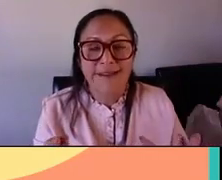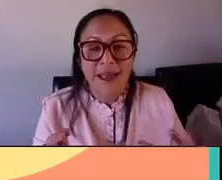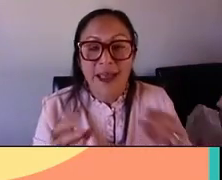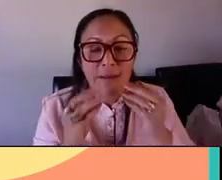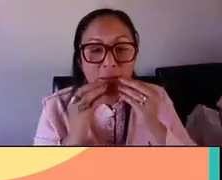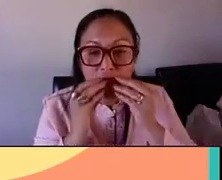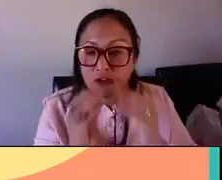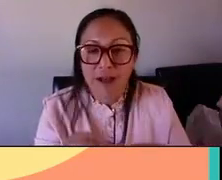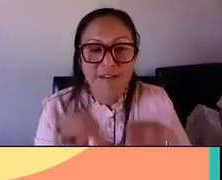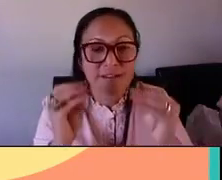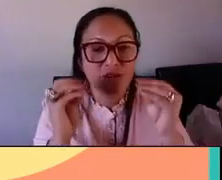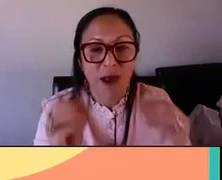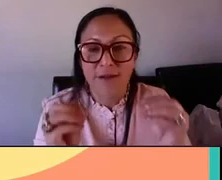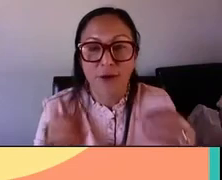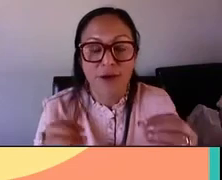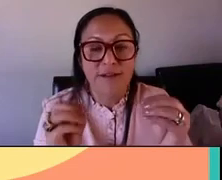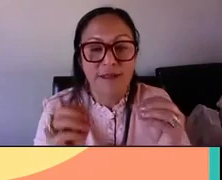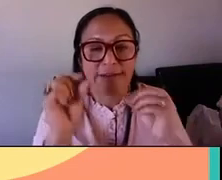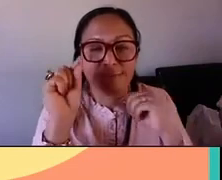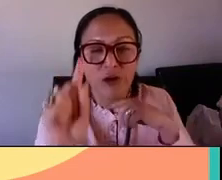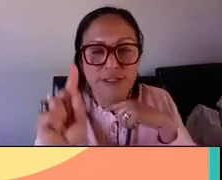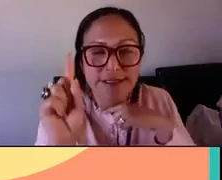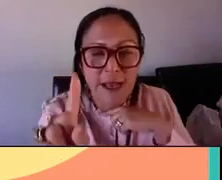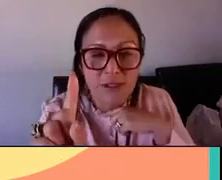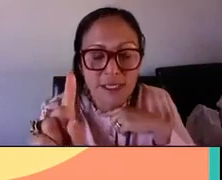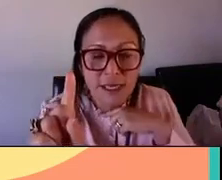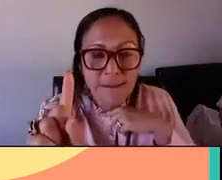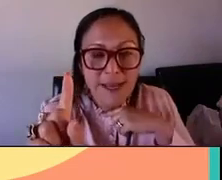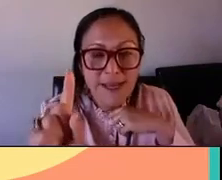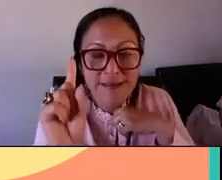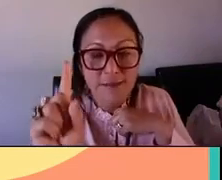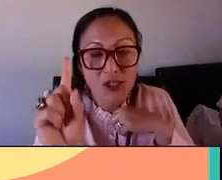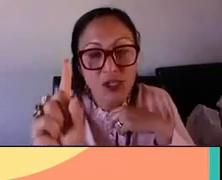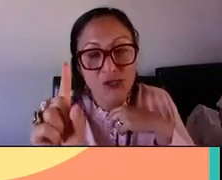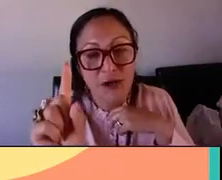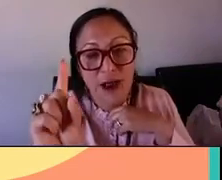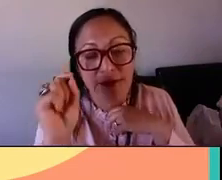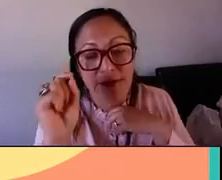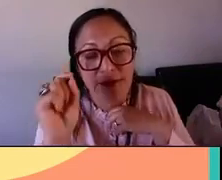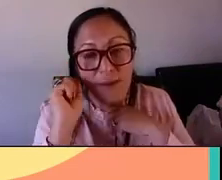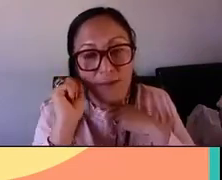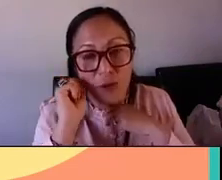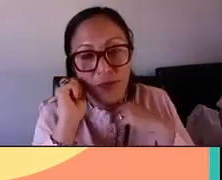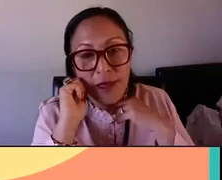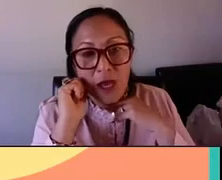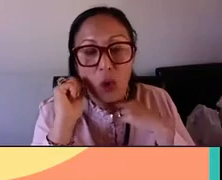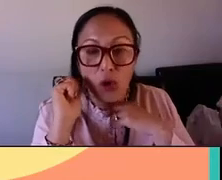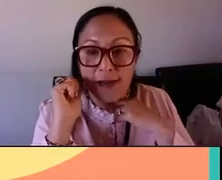happens, and just try to focus on that first sound, because some children that are having problems